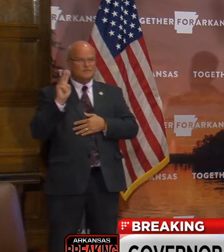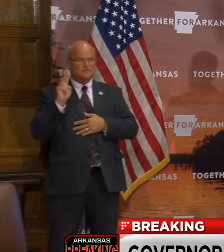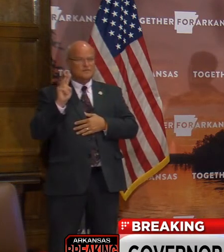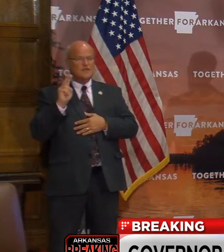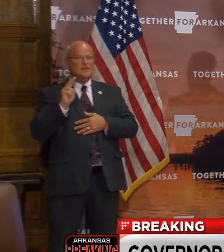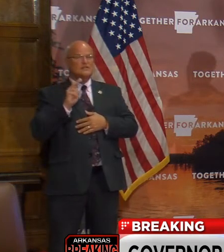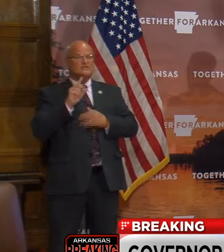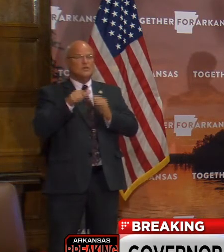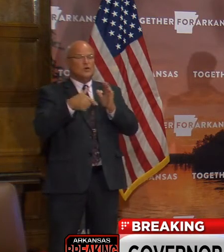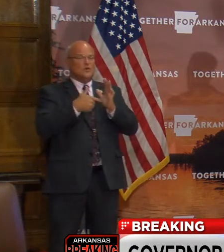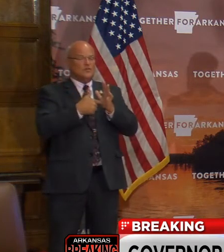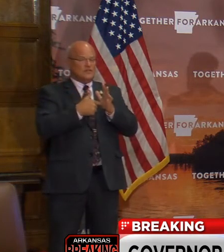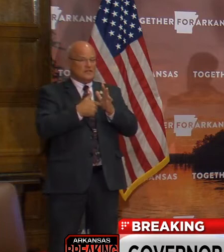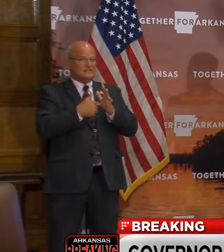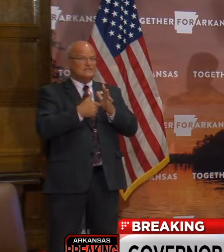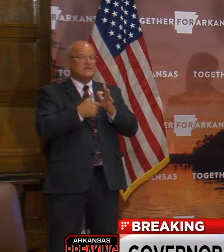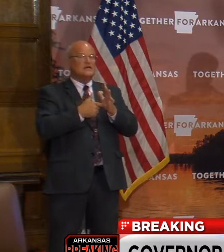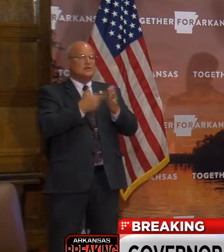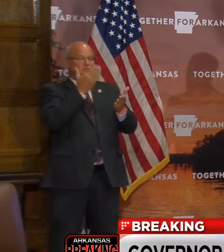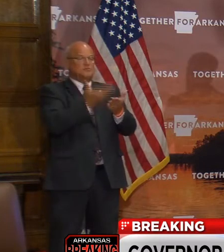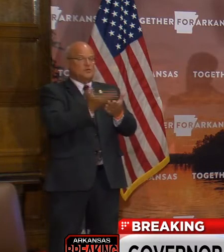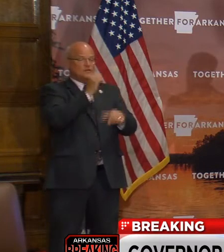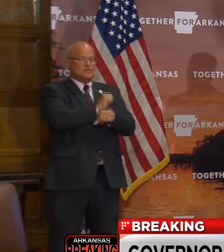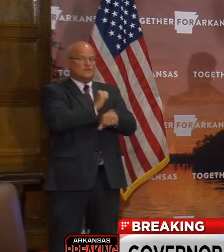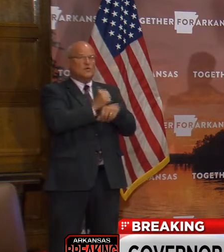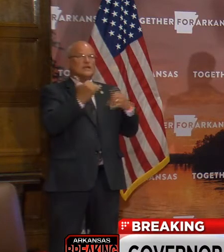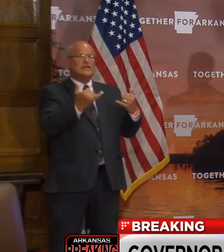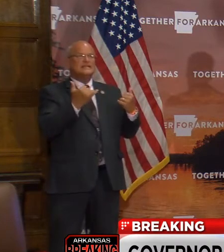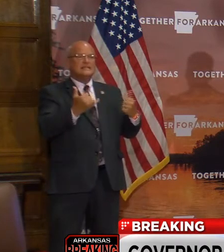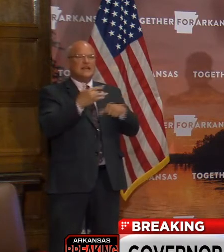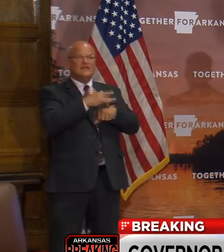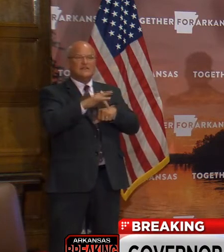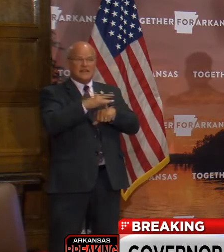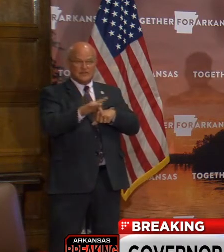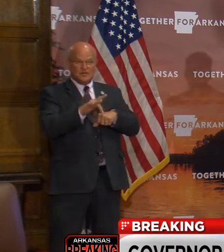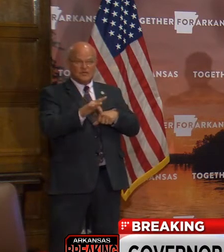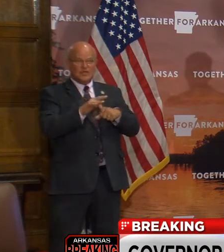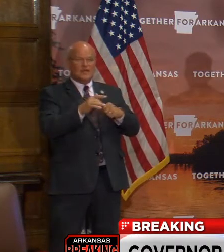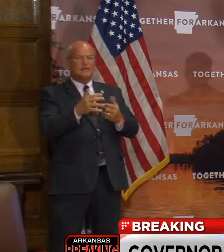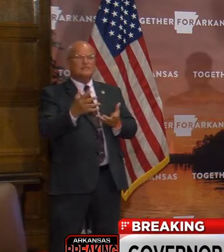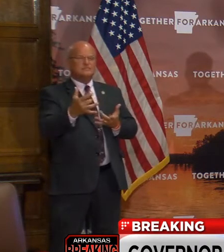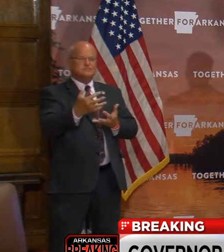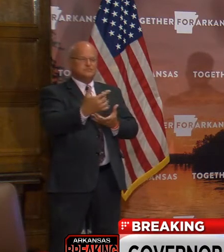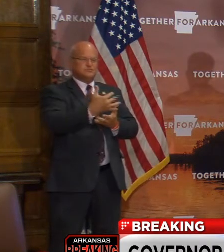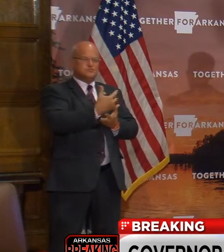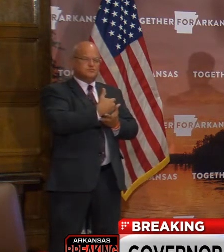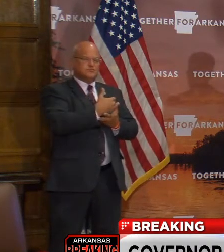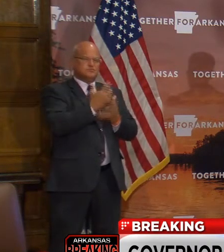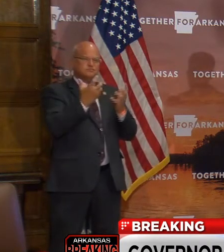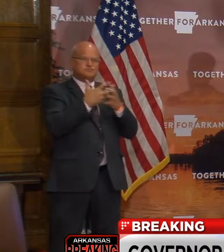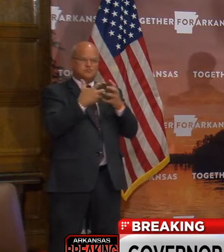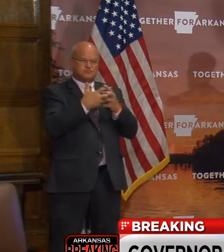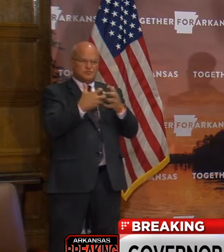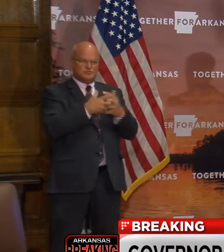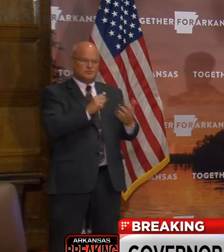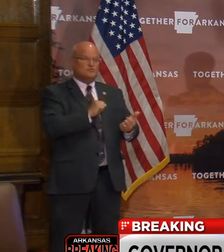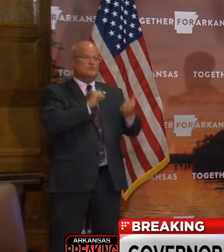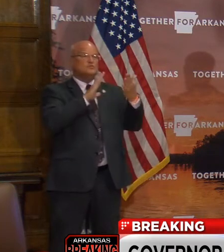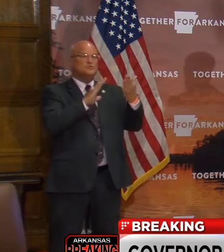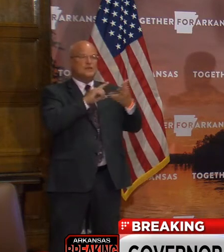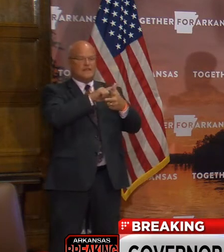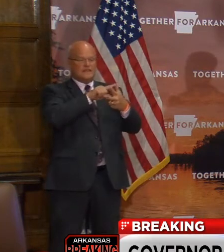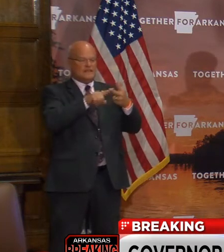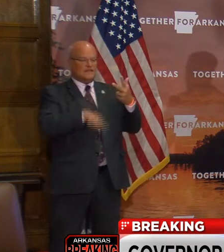of this work that is now available is work that has been assembled over the past 2 weeks to address these